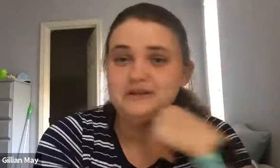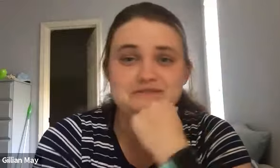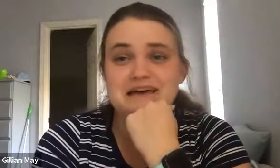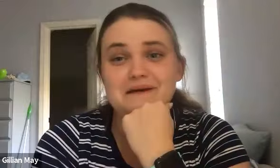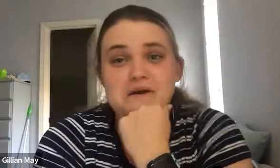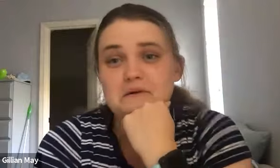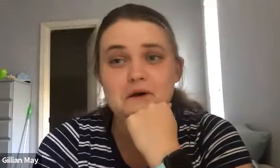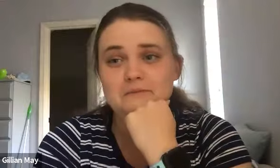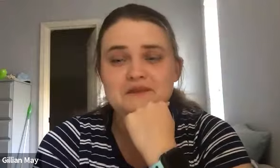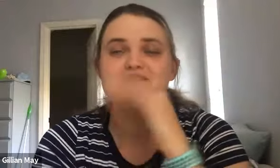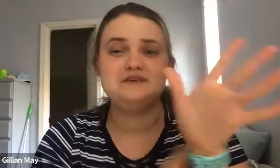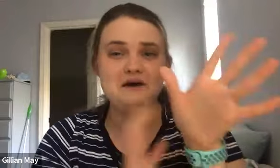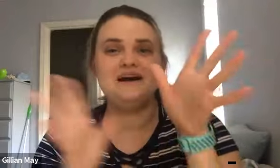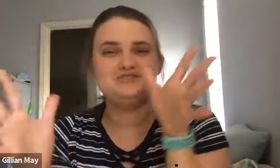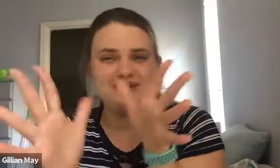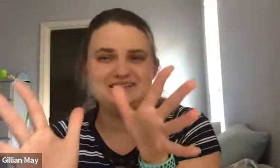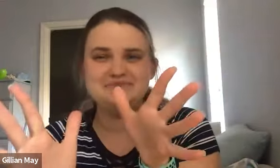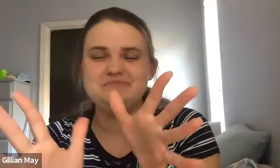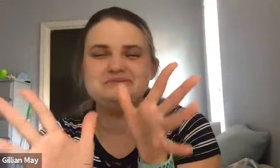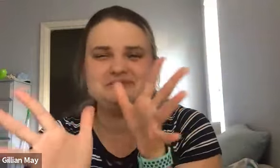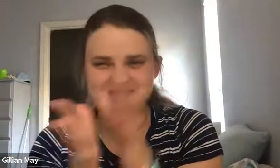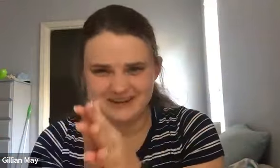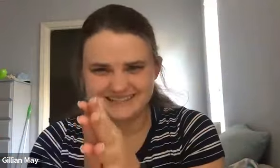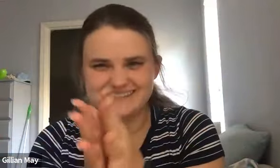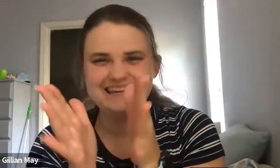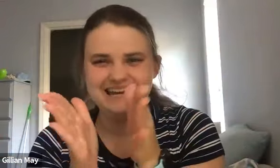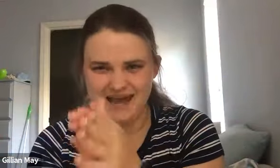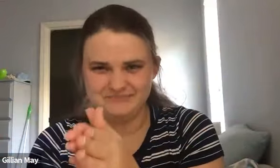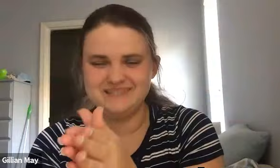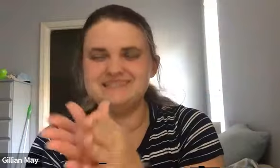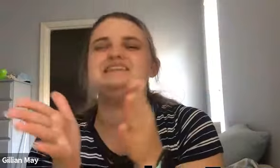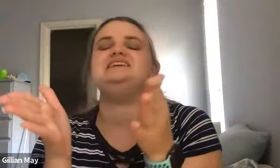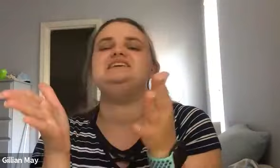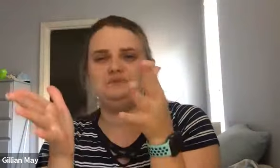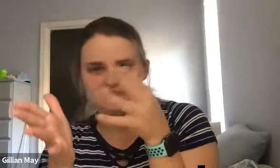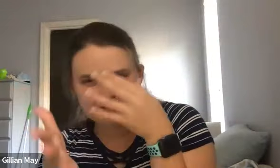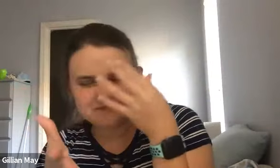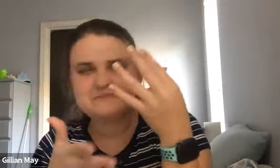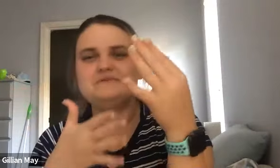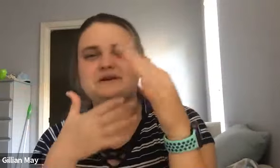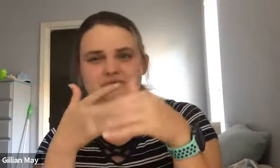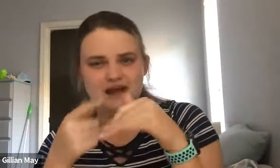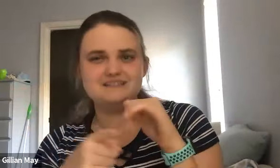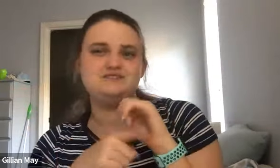you said. I don't know." So I try to tell people, don't stress. It happens. You will learn from it when you practice your